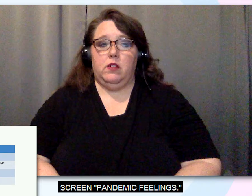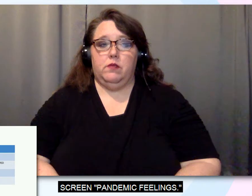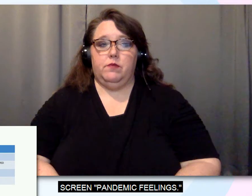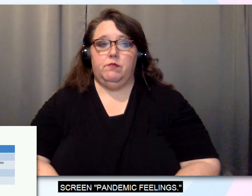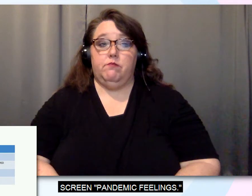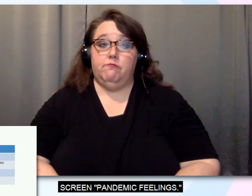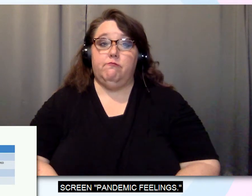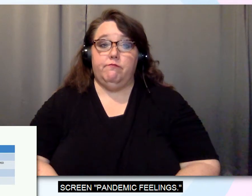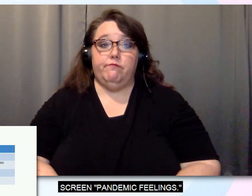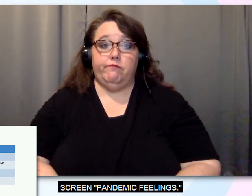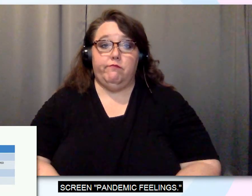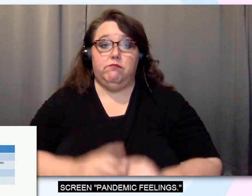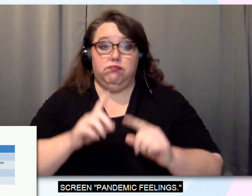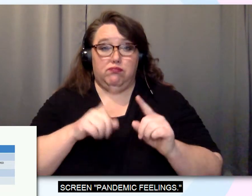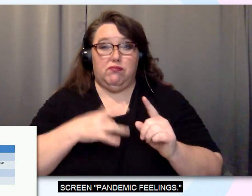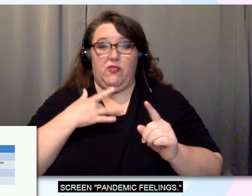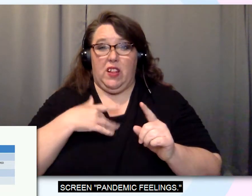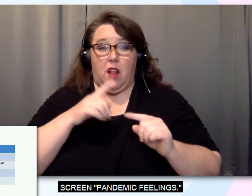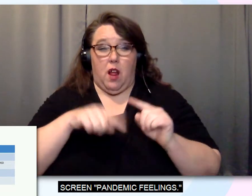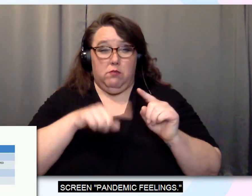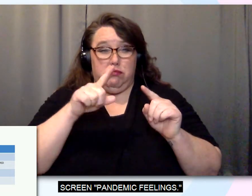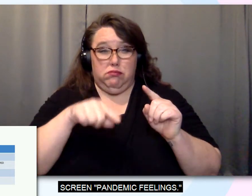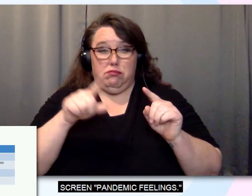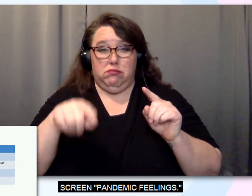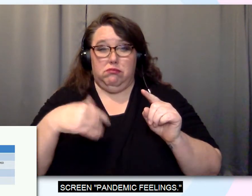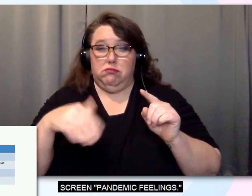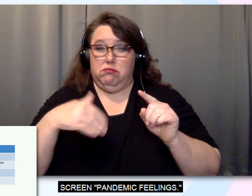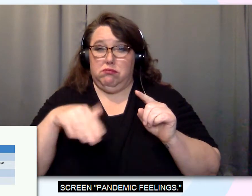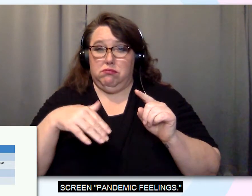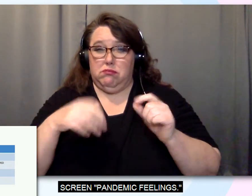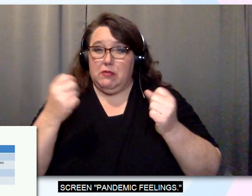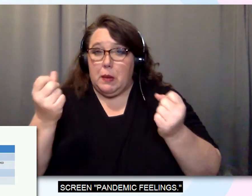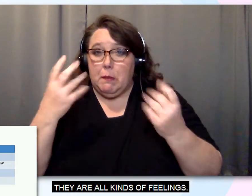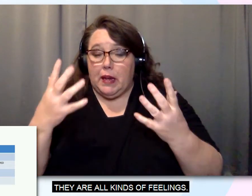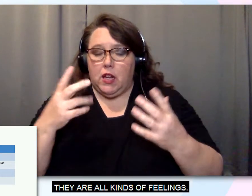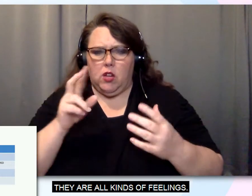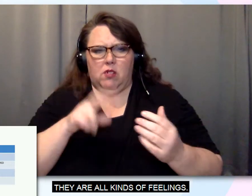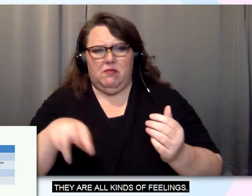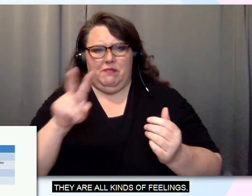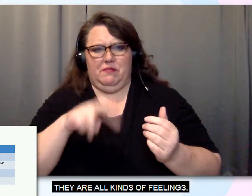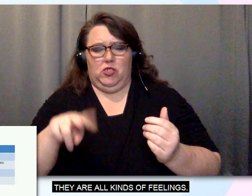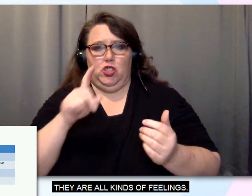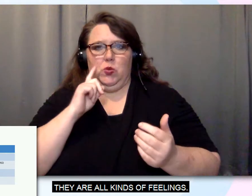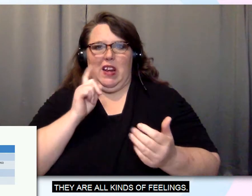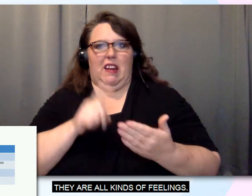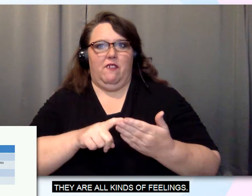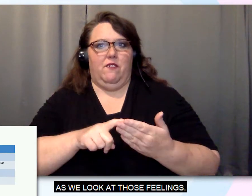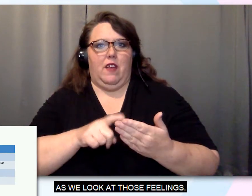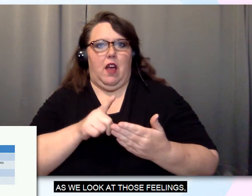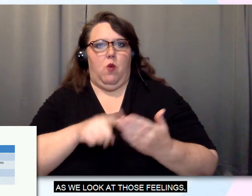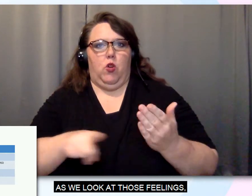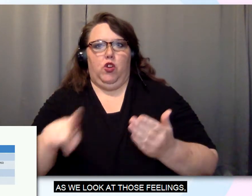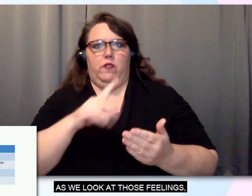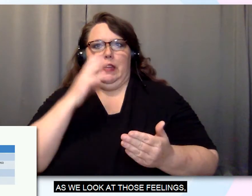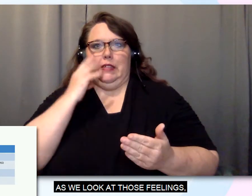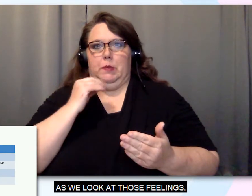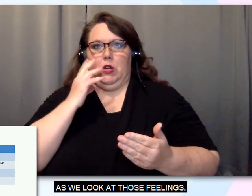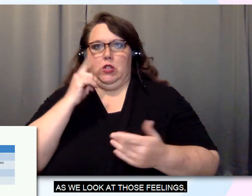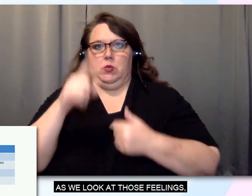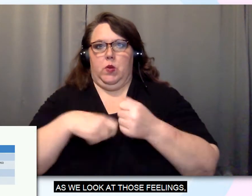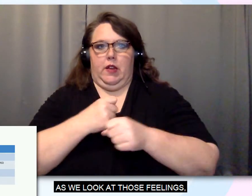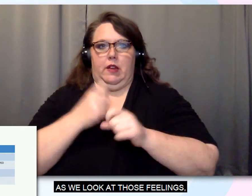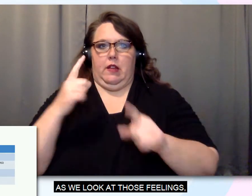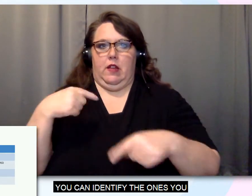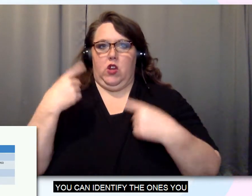pandemic feelings. Oh, there are all kinds of feelings. And as we look at those feelings, you can identify ones that you may